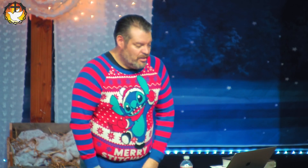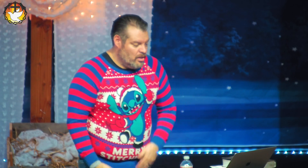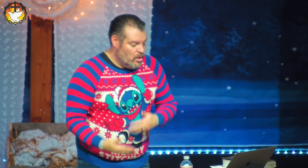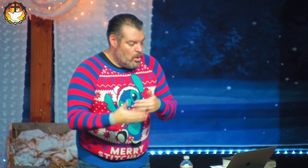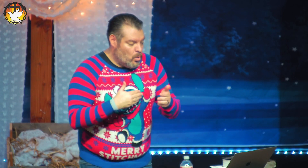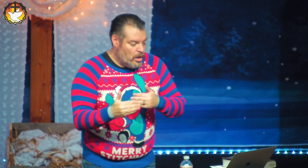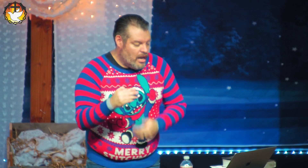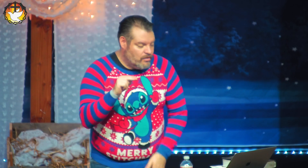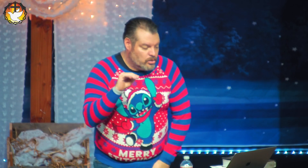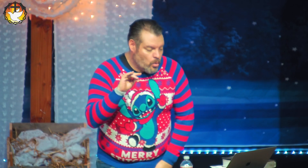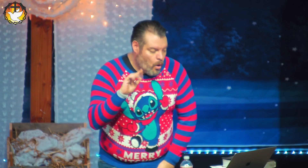Now, verse 8.